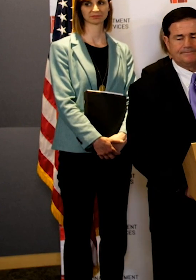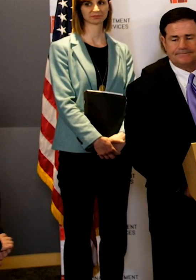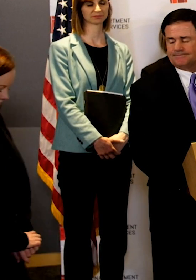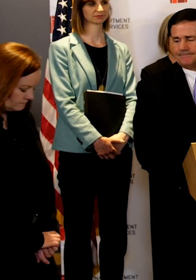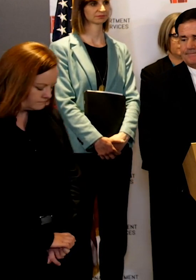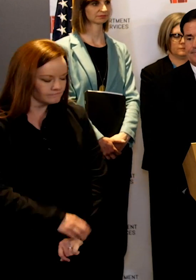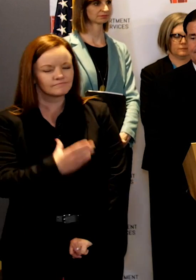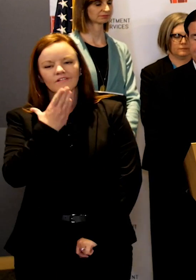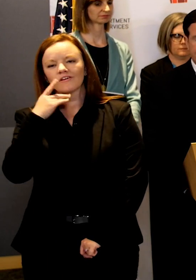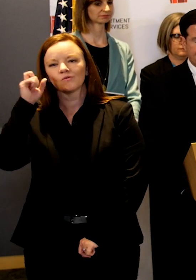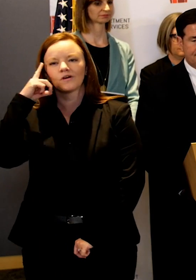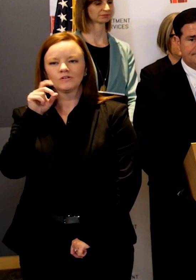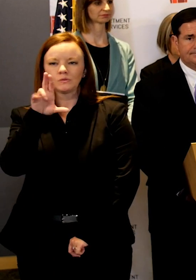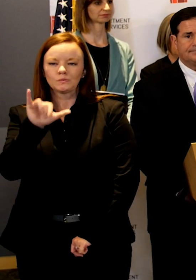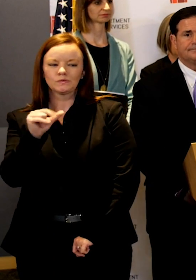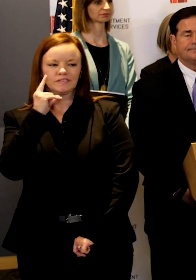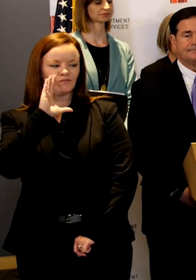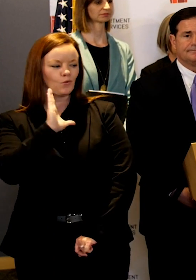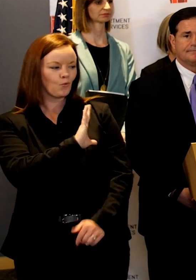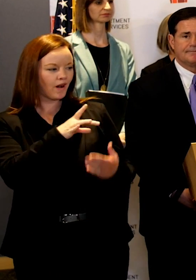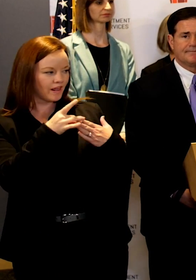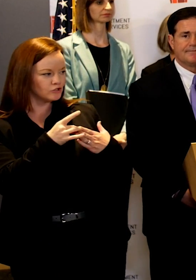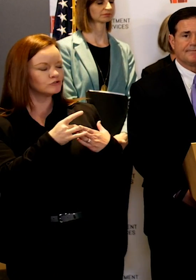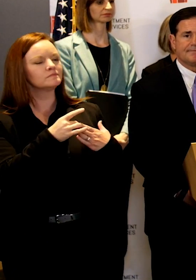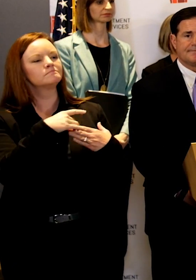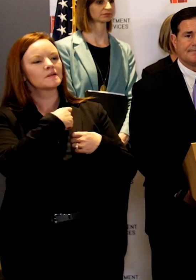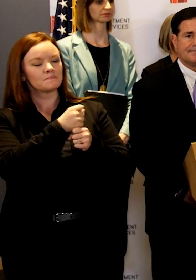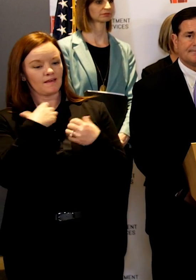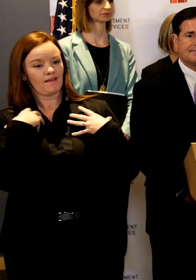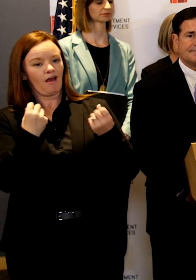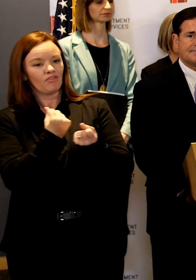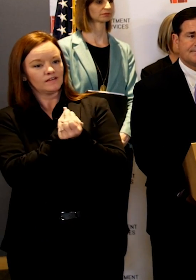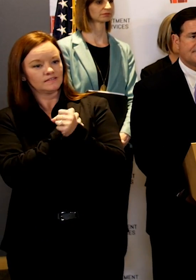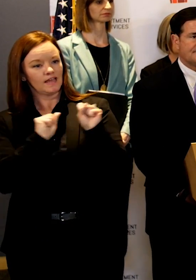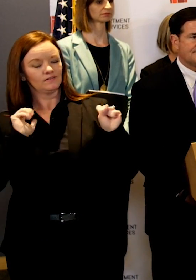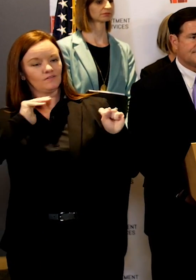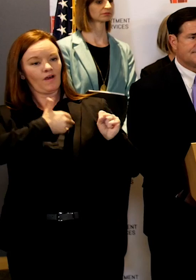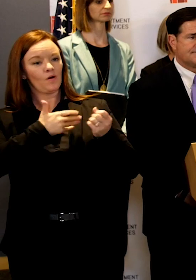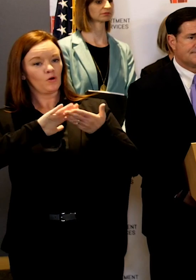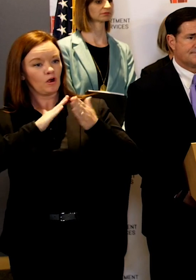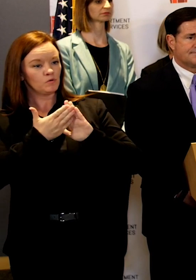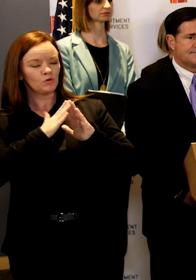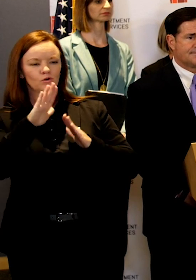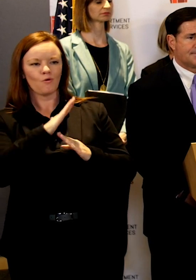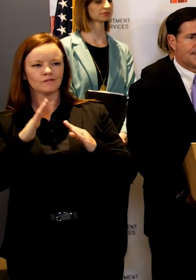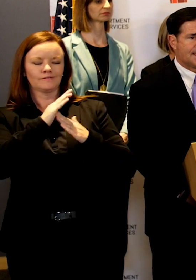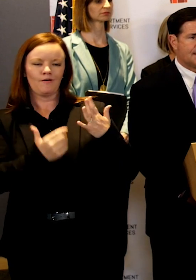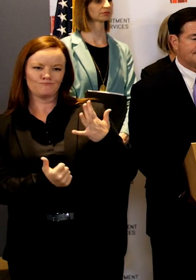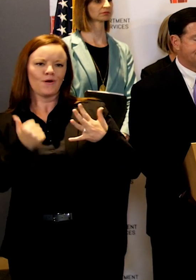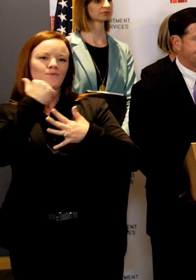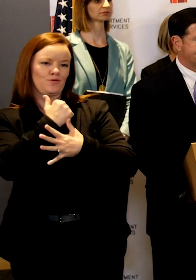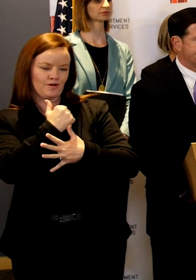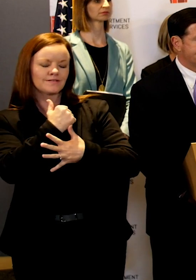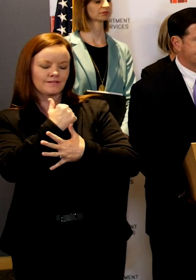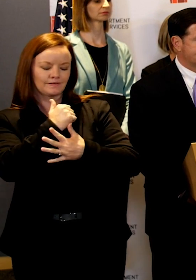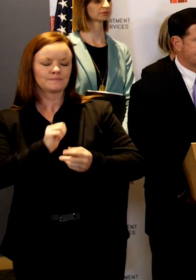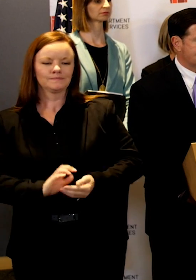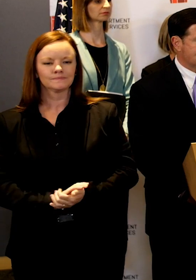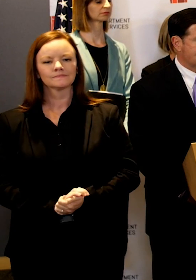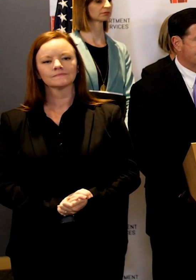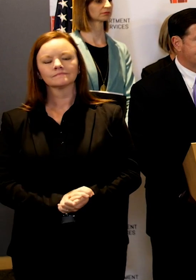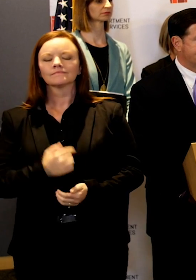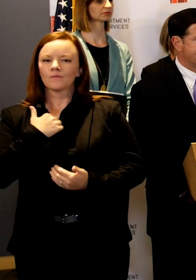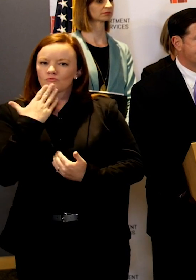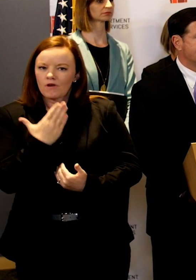Thank you, Governor Ducey, for your leadership and making the health and safety of our communities the top priority of your administration.